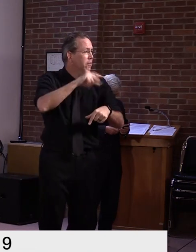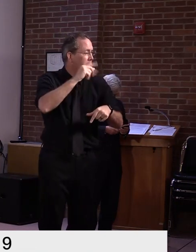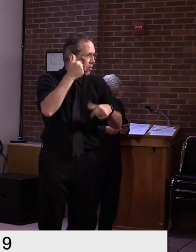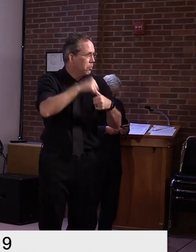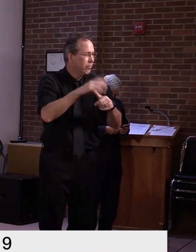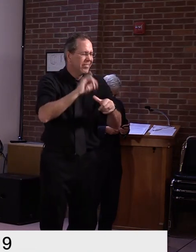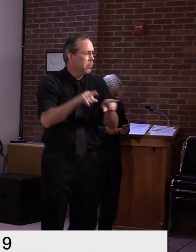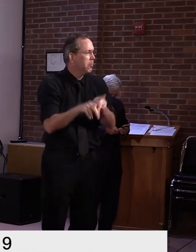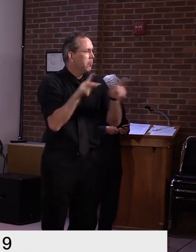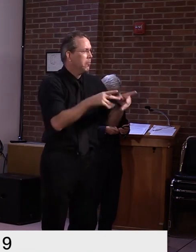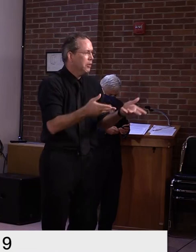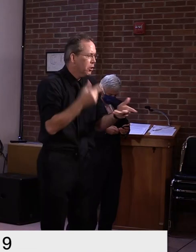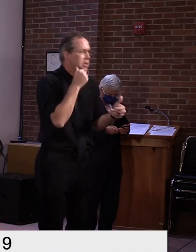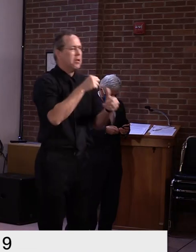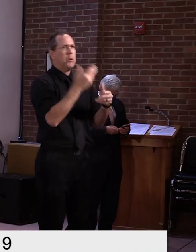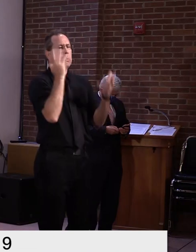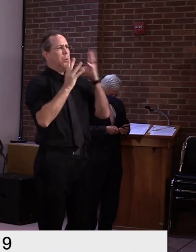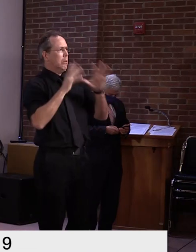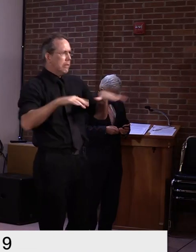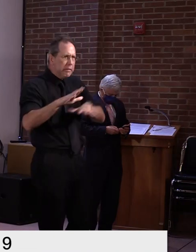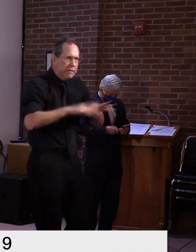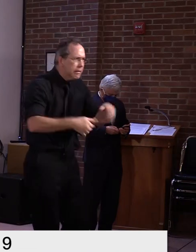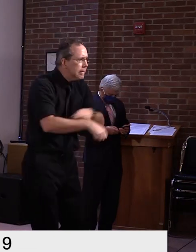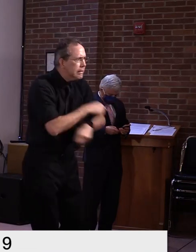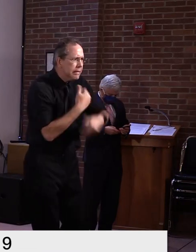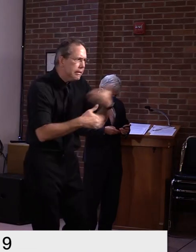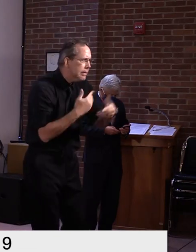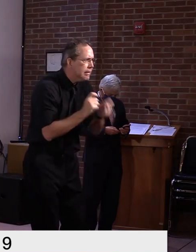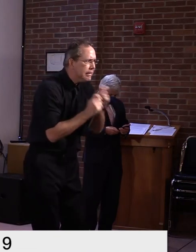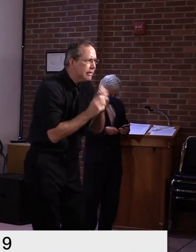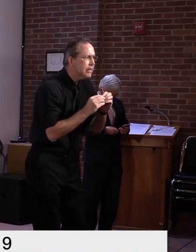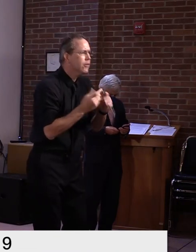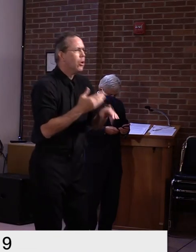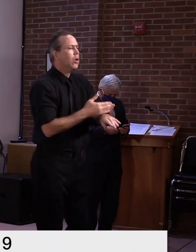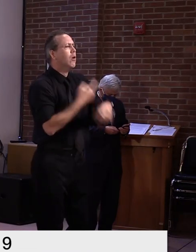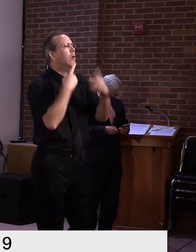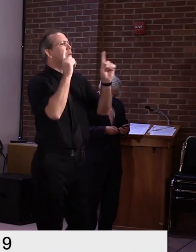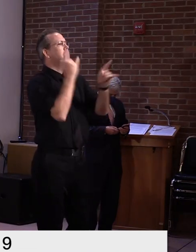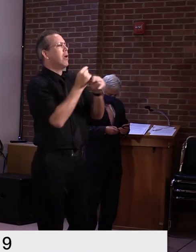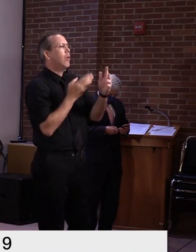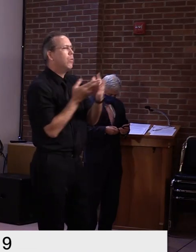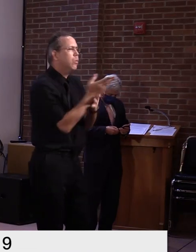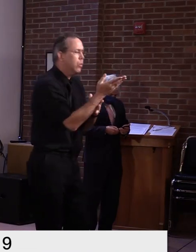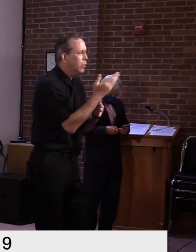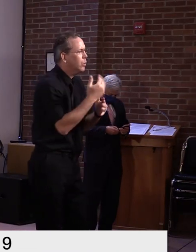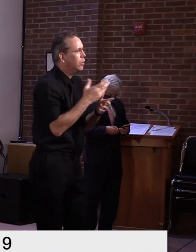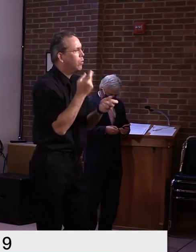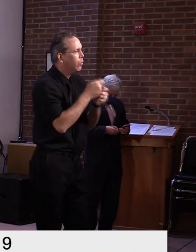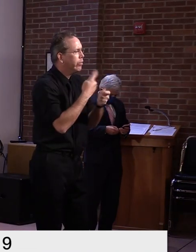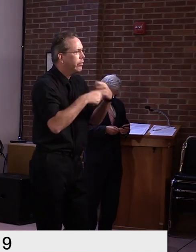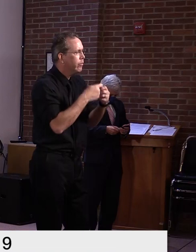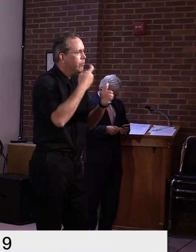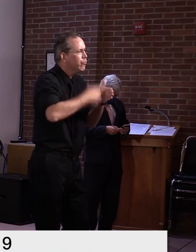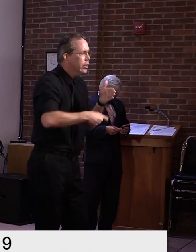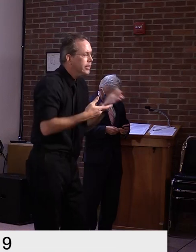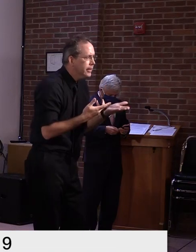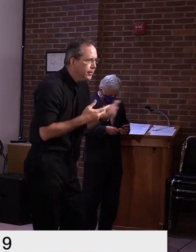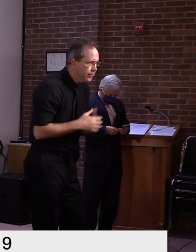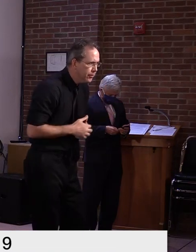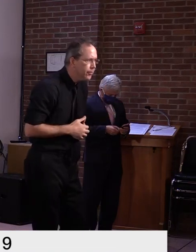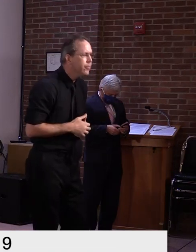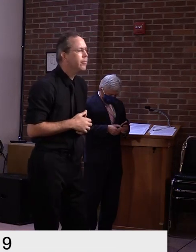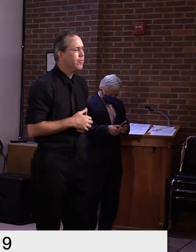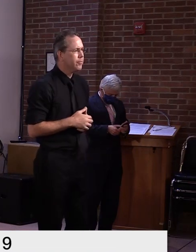Like Irene, this pandemic and what we had to address as a result has come at a